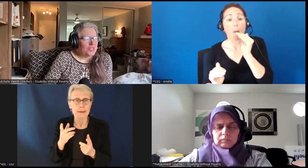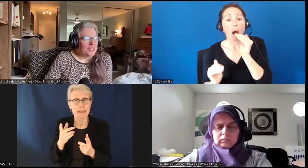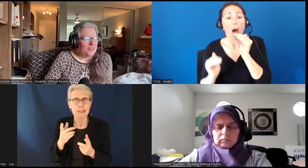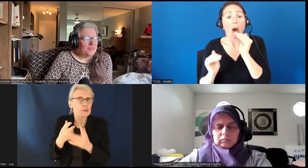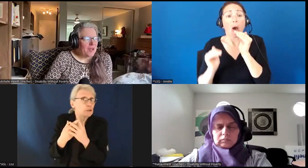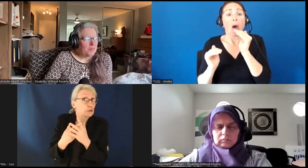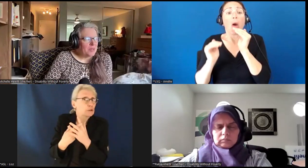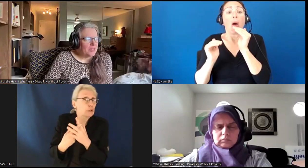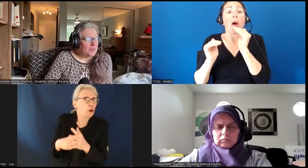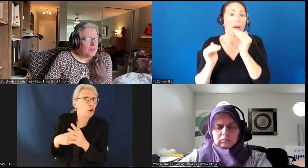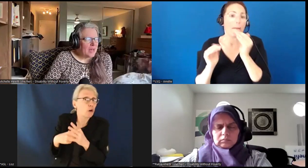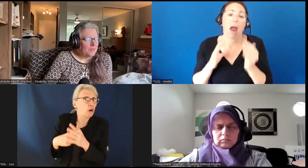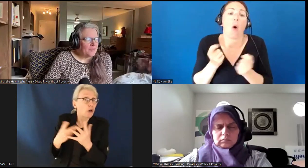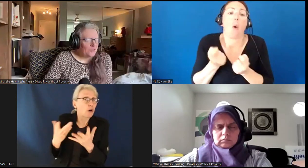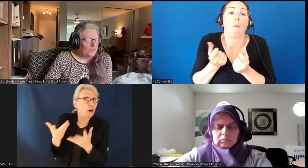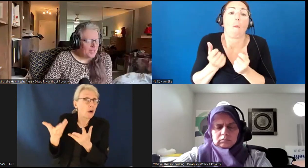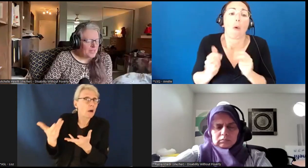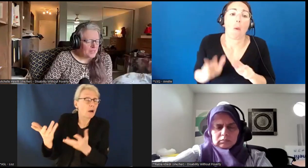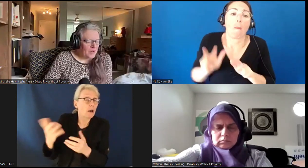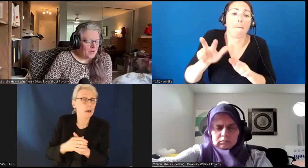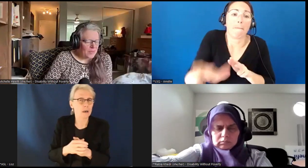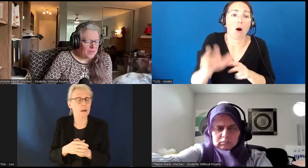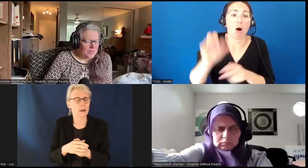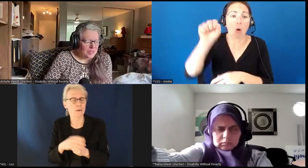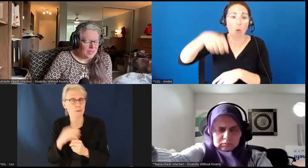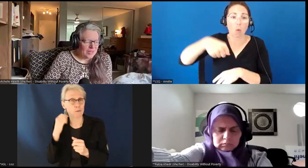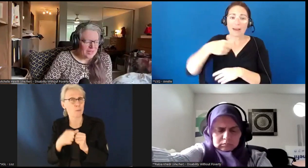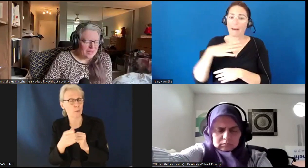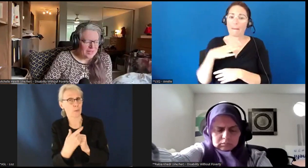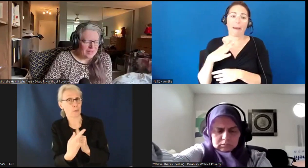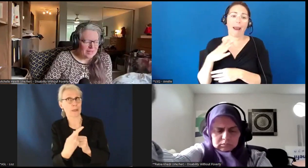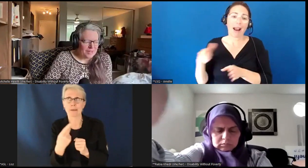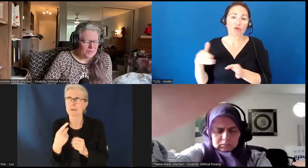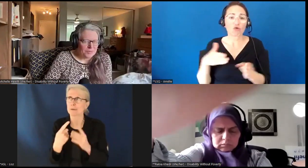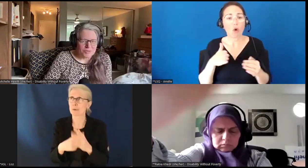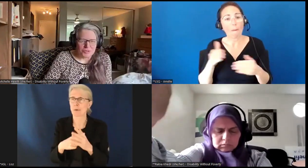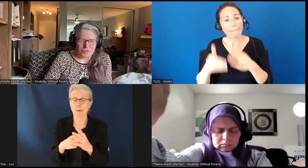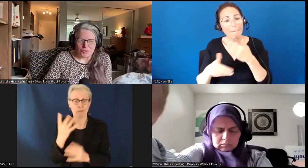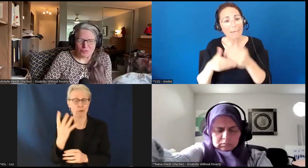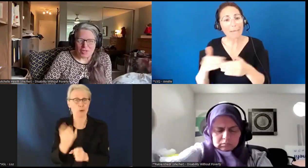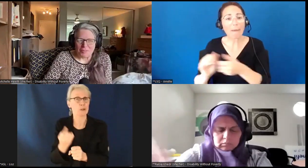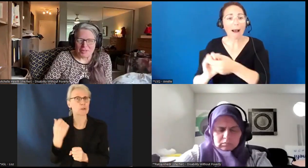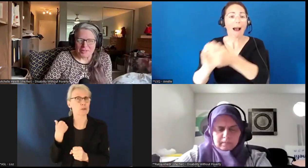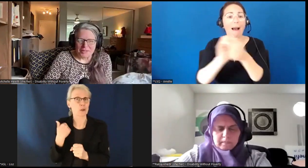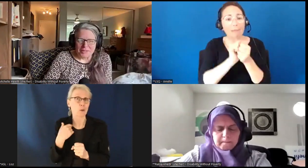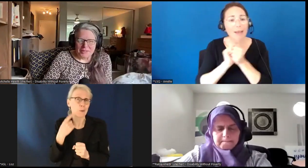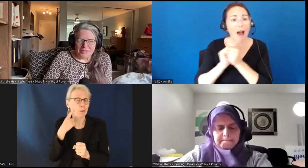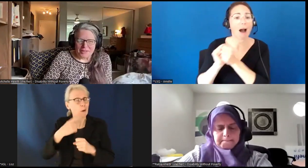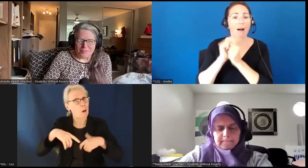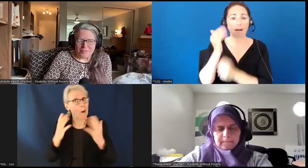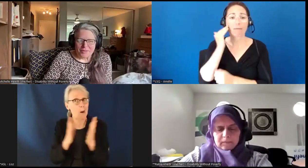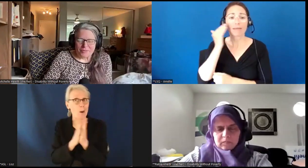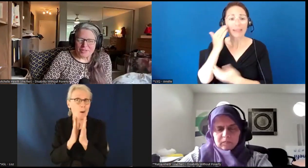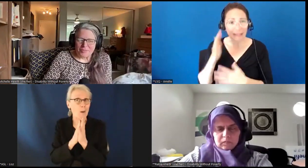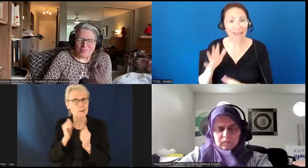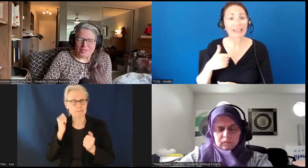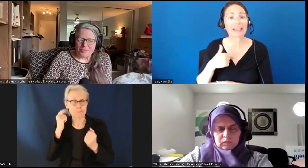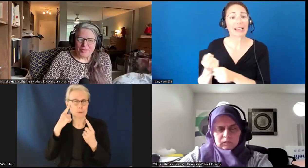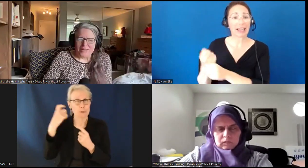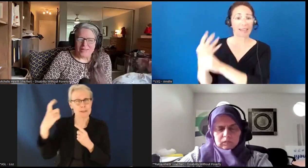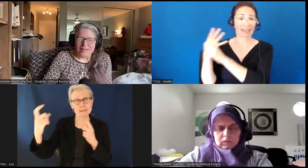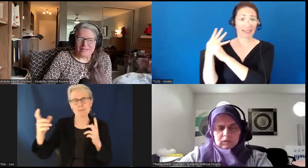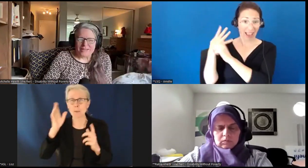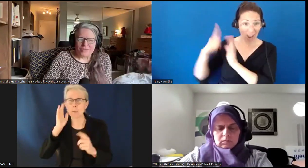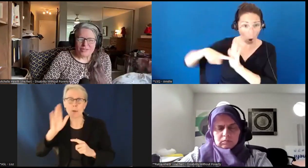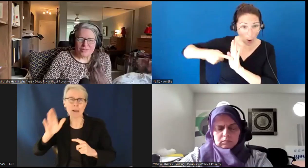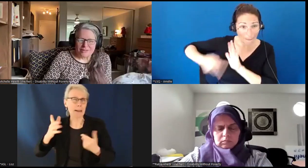journey together, Rabia, you and I, and 4 years ago that, it was just a dream and that there was going to be